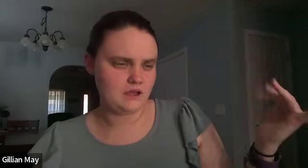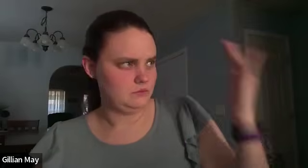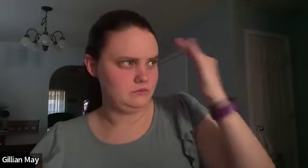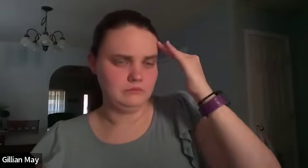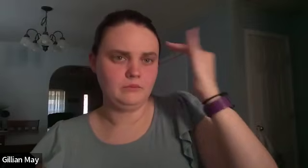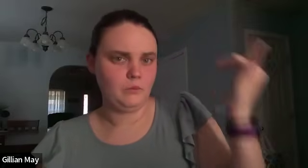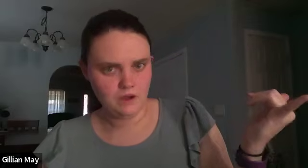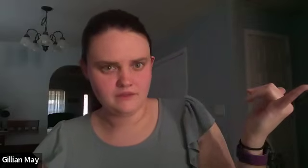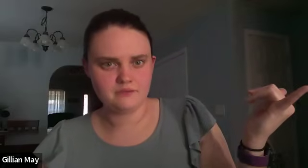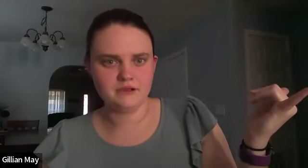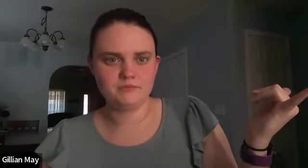Why? Oh, why? There we go.